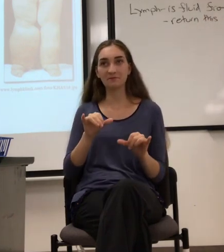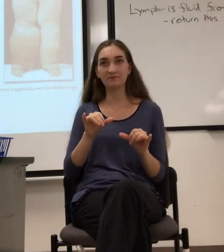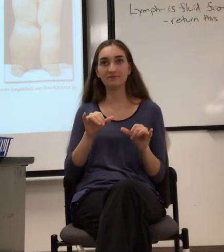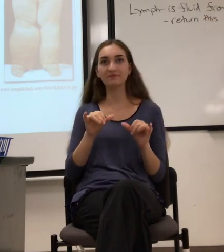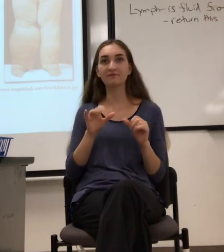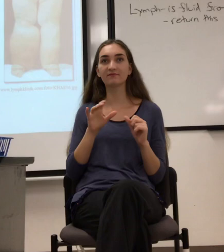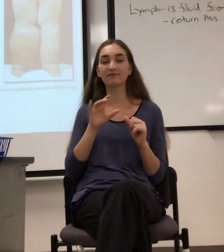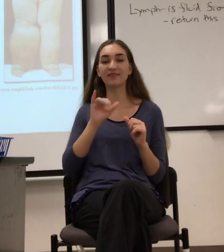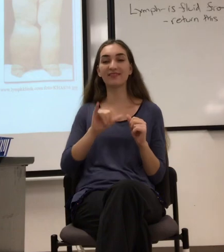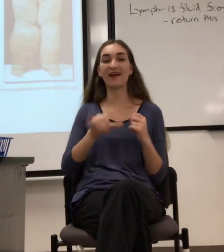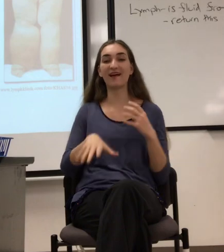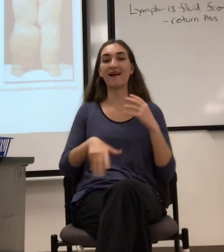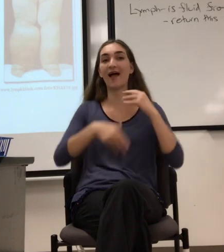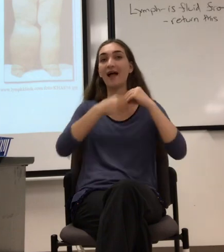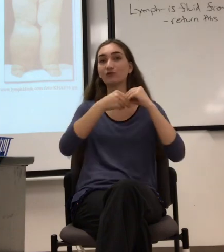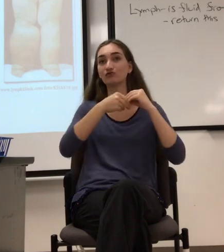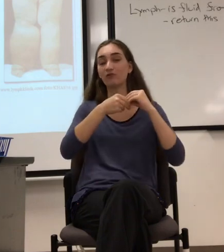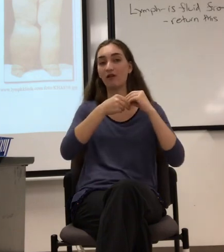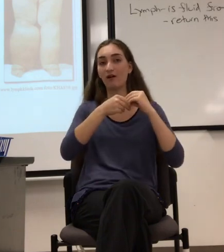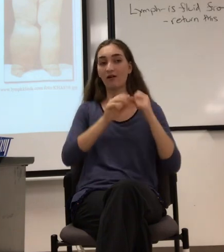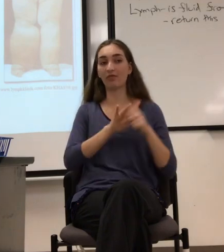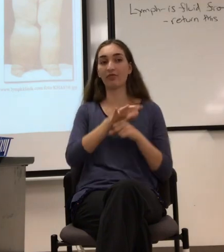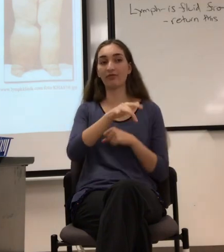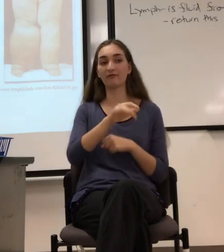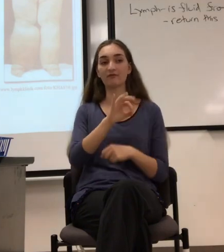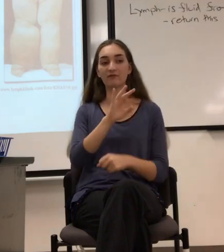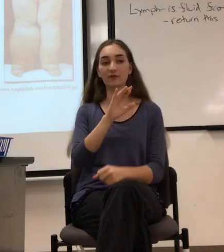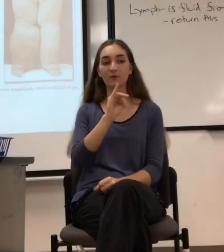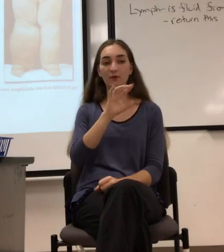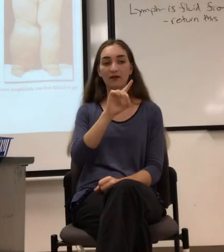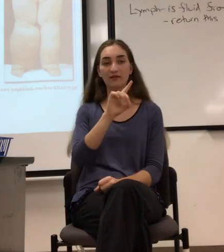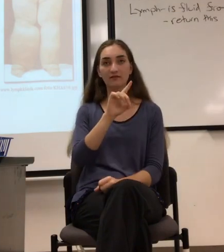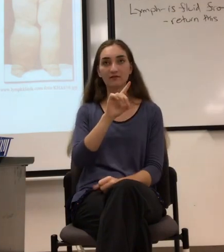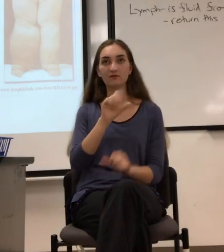excess fluid, which you can call lymph,